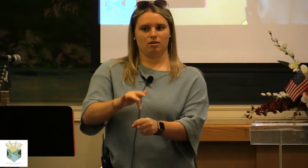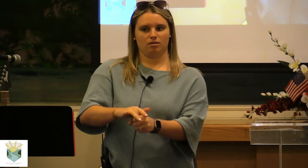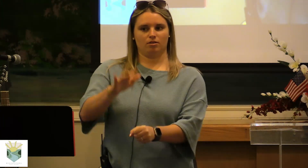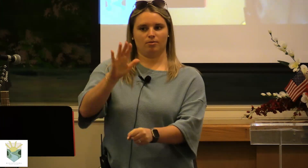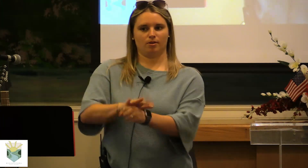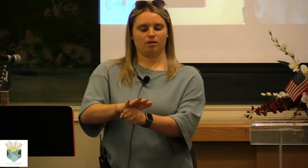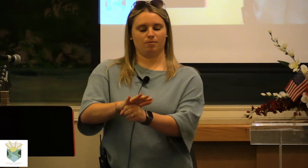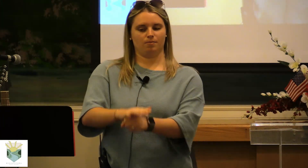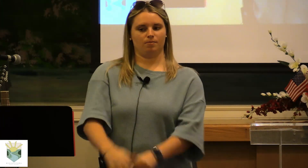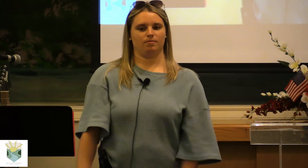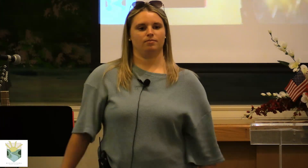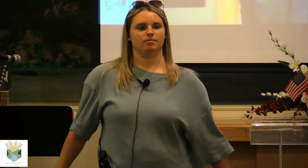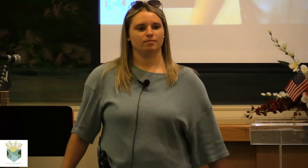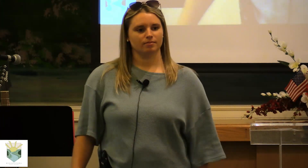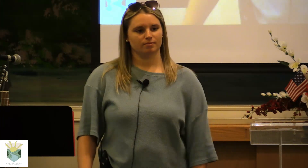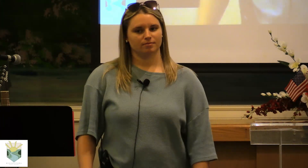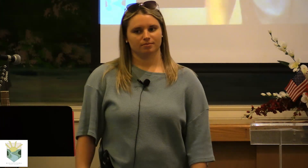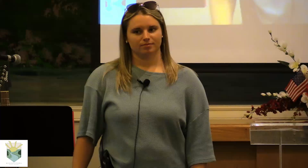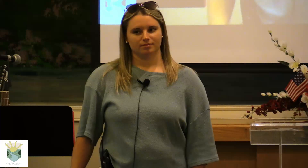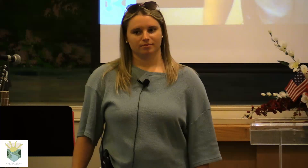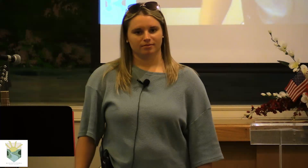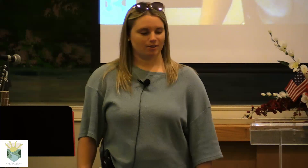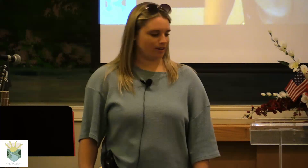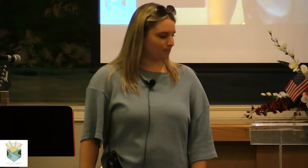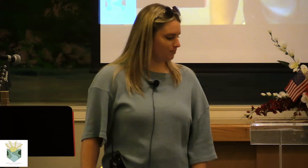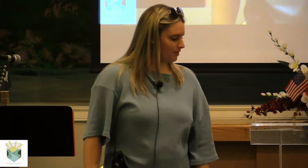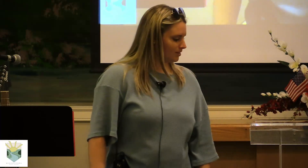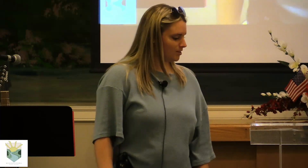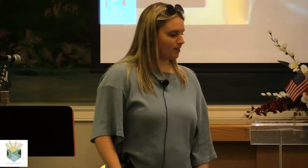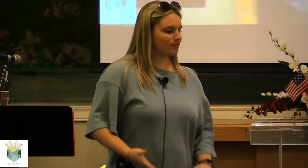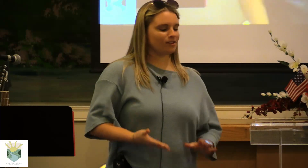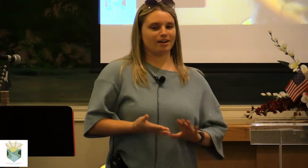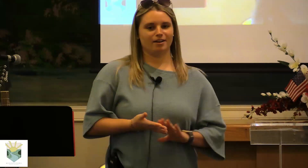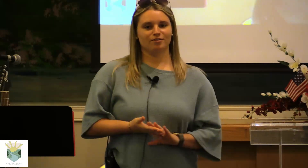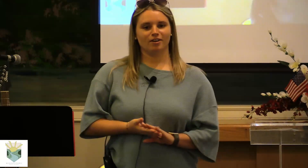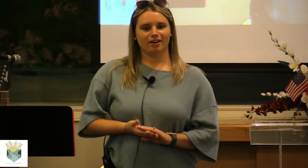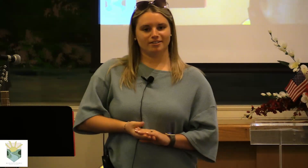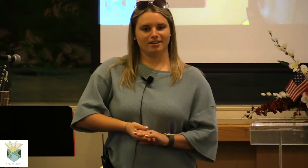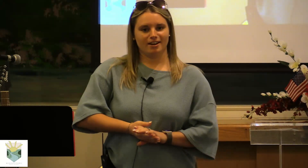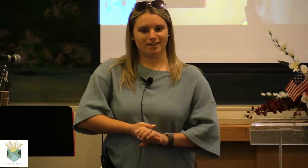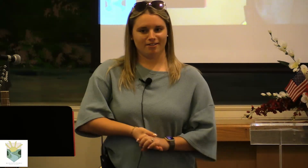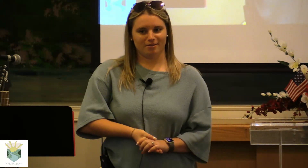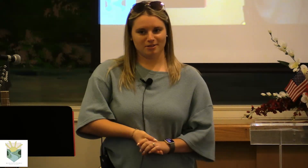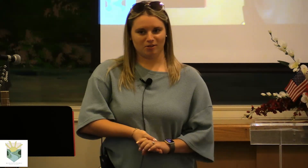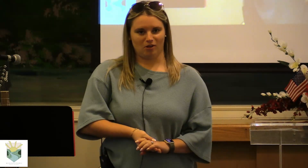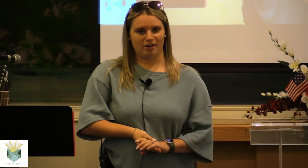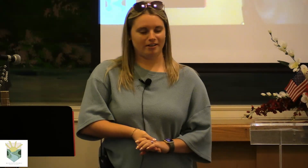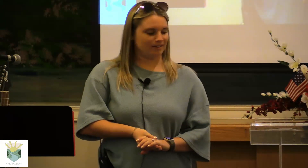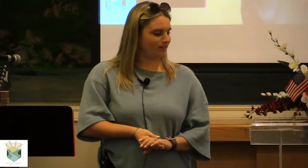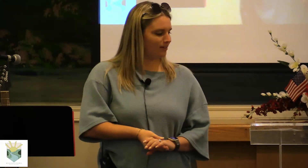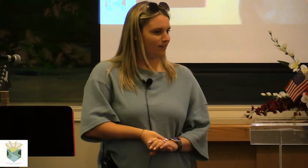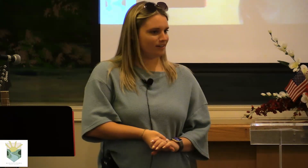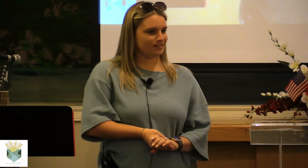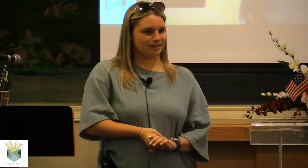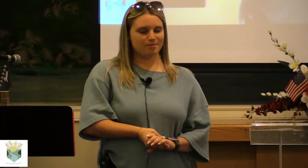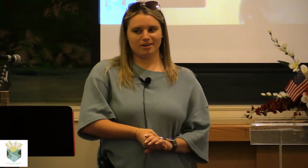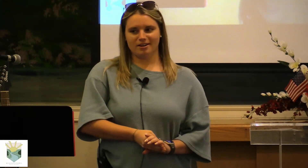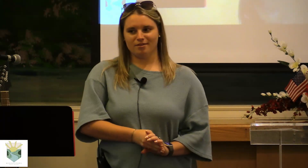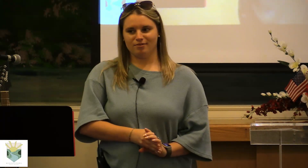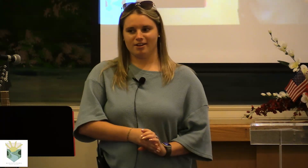Soda pop. Yeah. Okay, so that's all I've got today. I know that was a lot. Does anybody have like